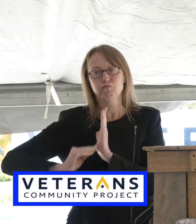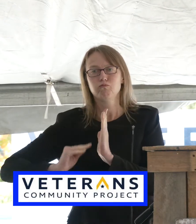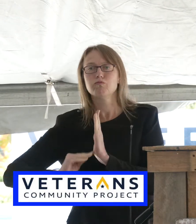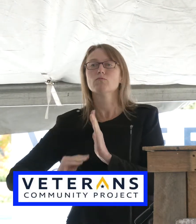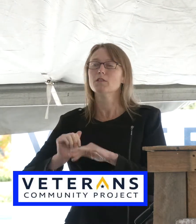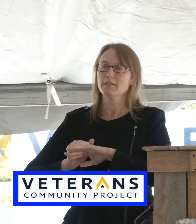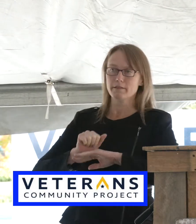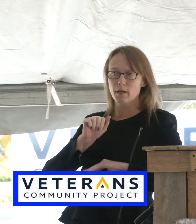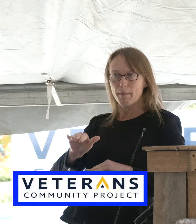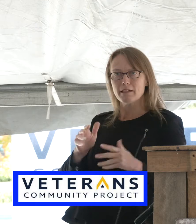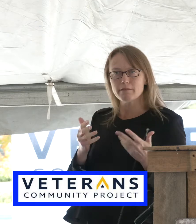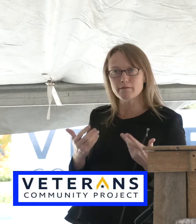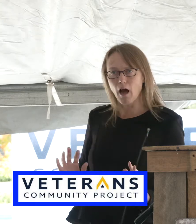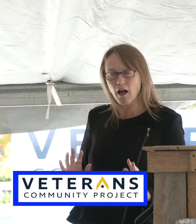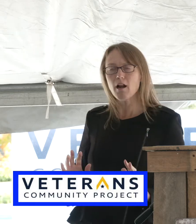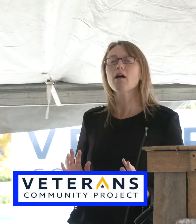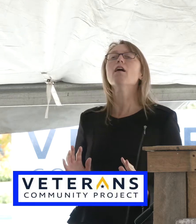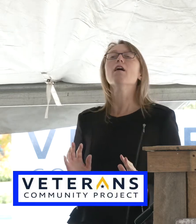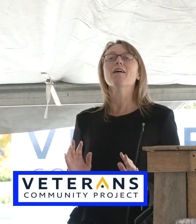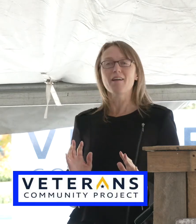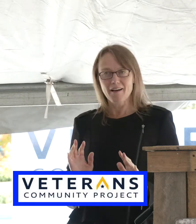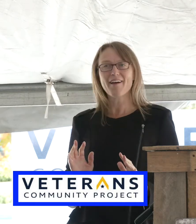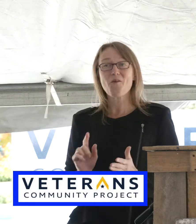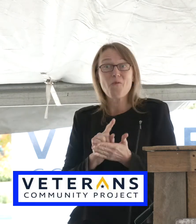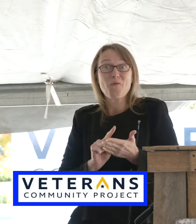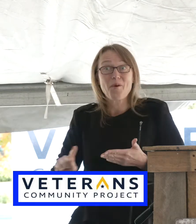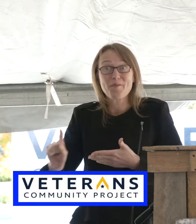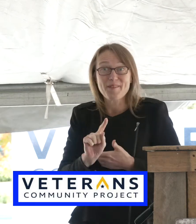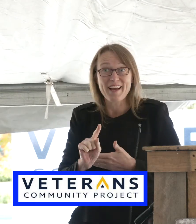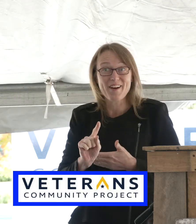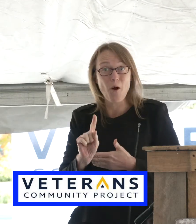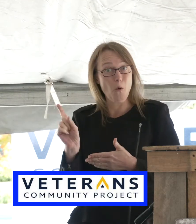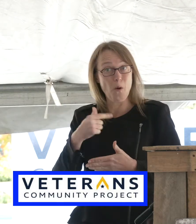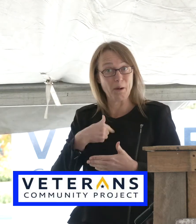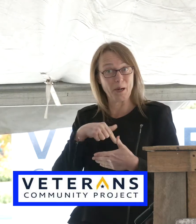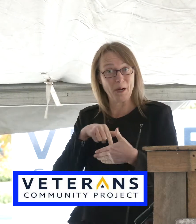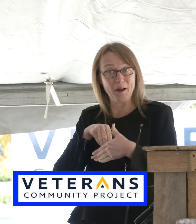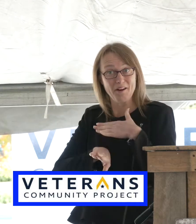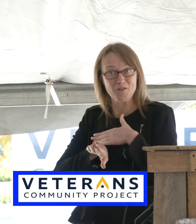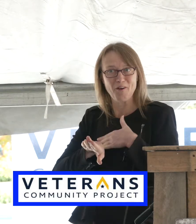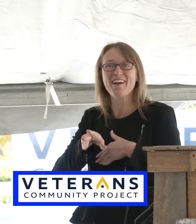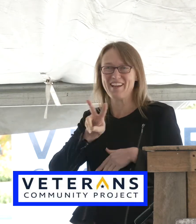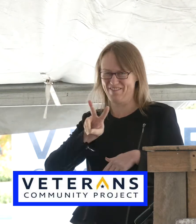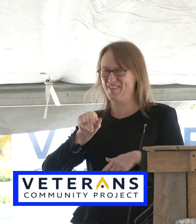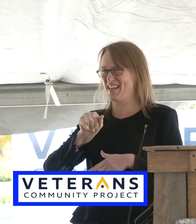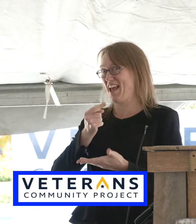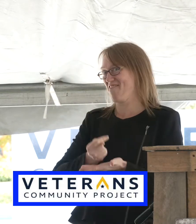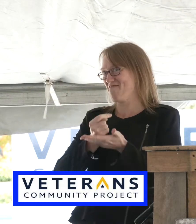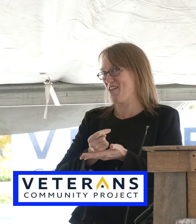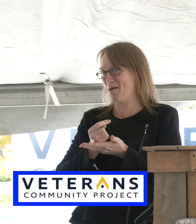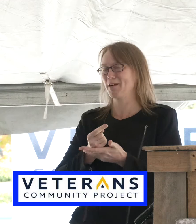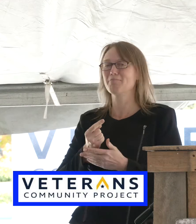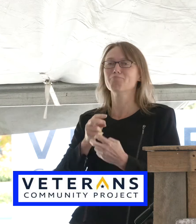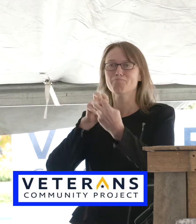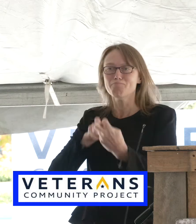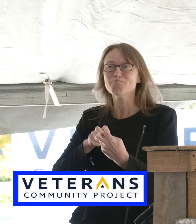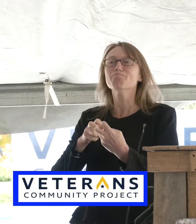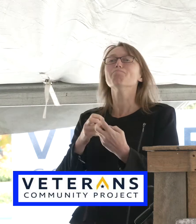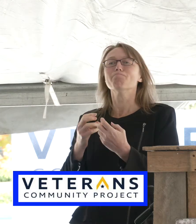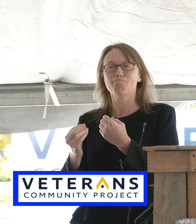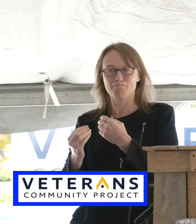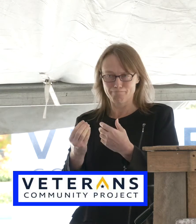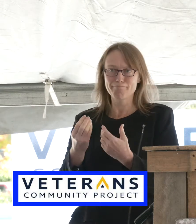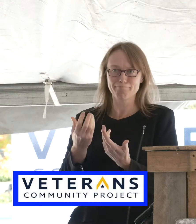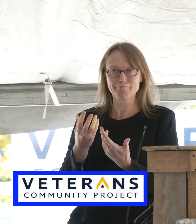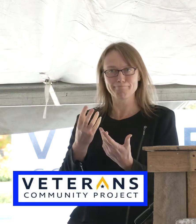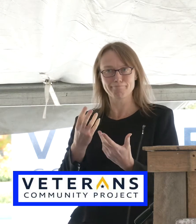VA. It went well for me, to say the least, and it made a huge difference in my life. It may have saved my life.